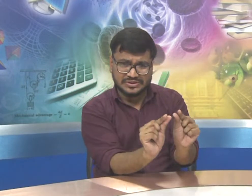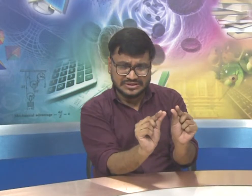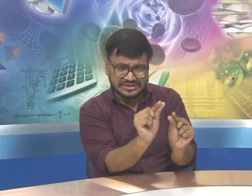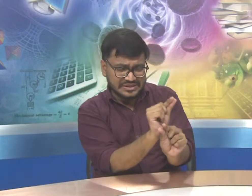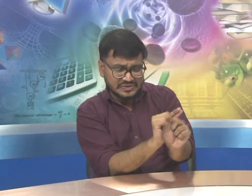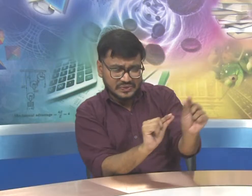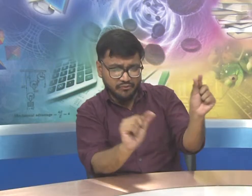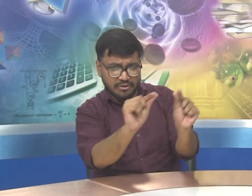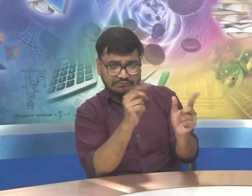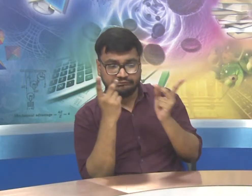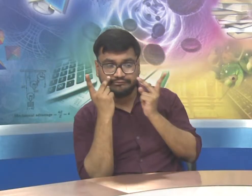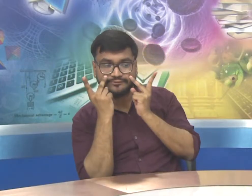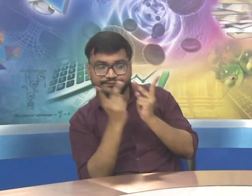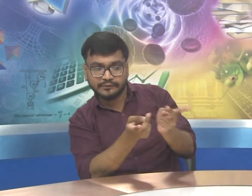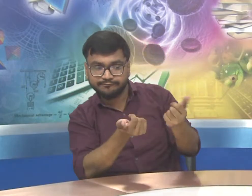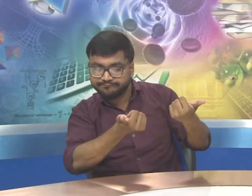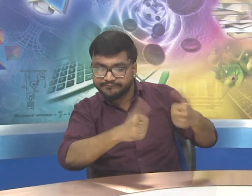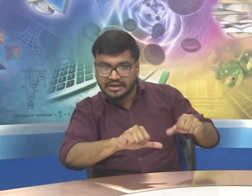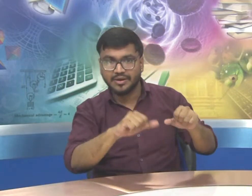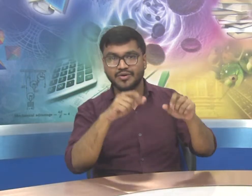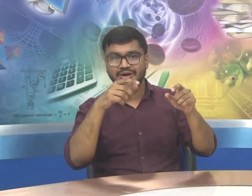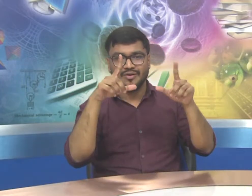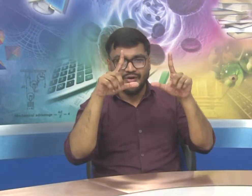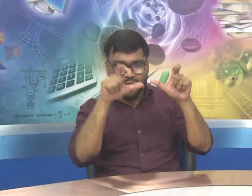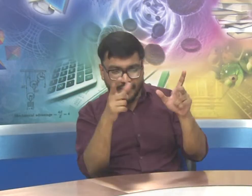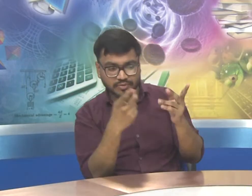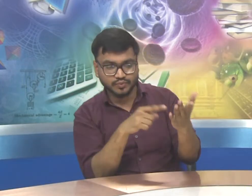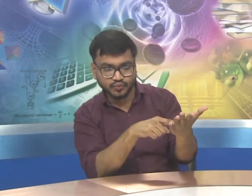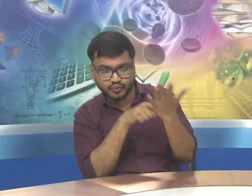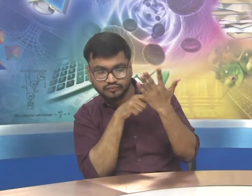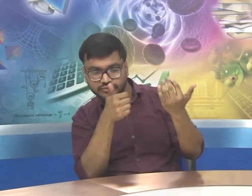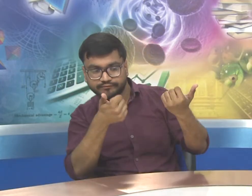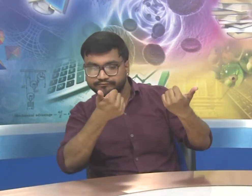or too tiny to see or imagine.